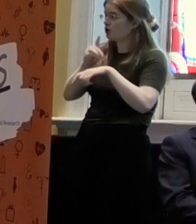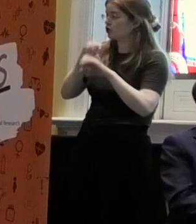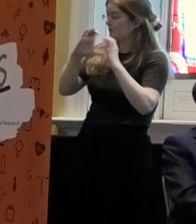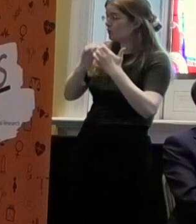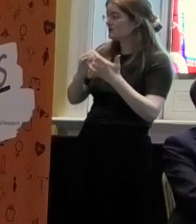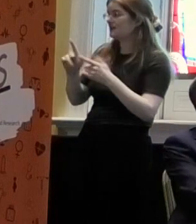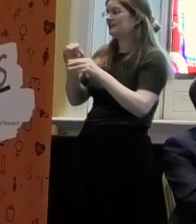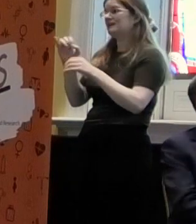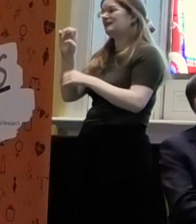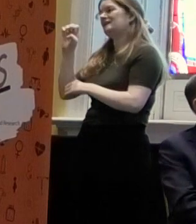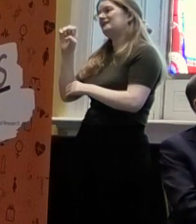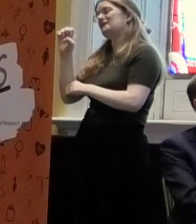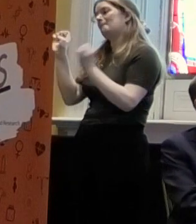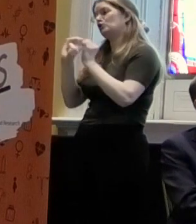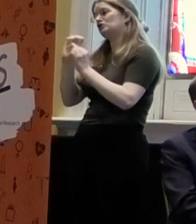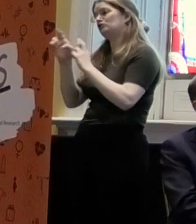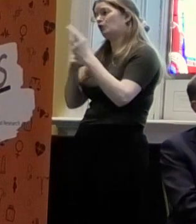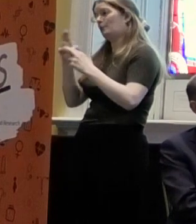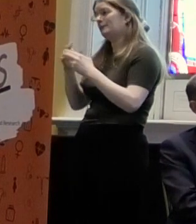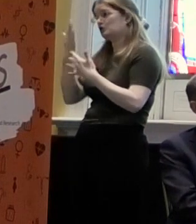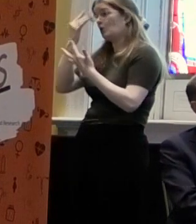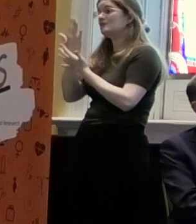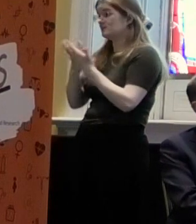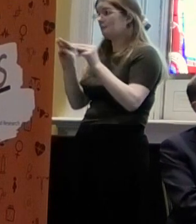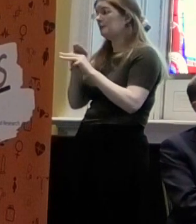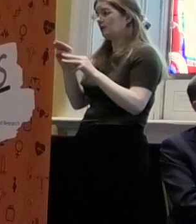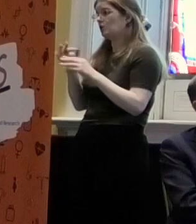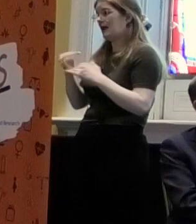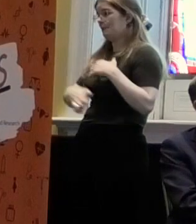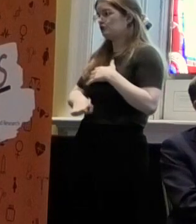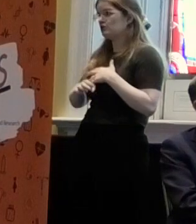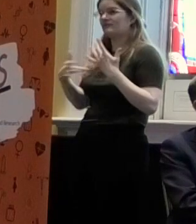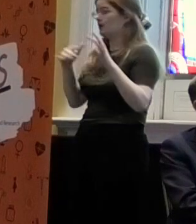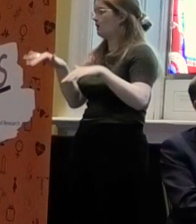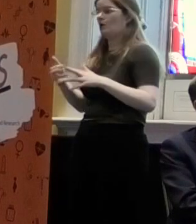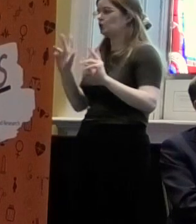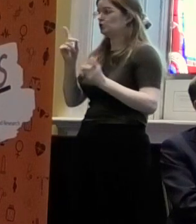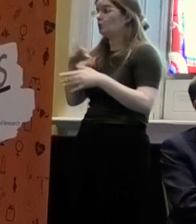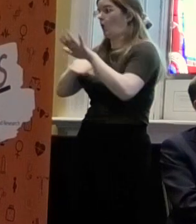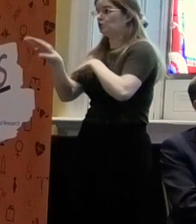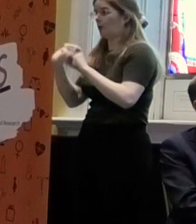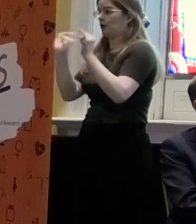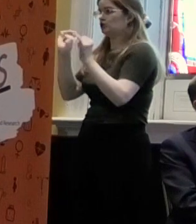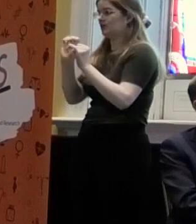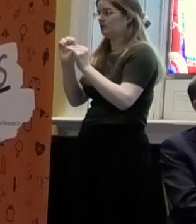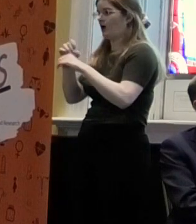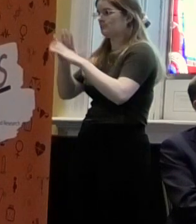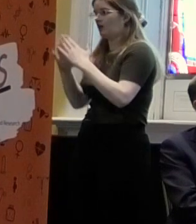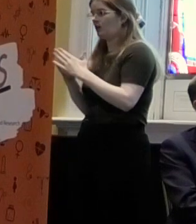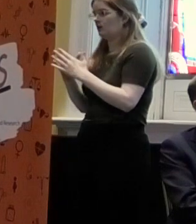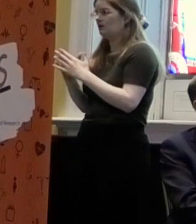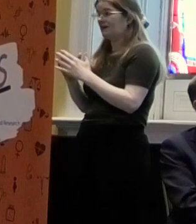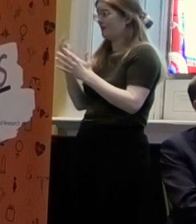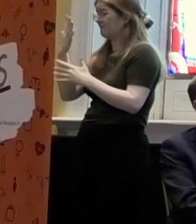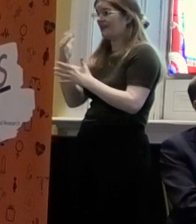in the emergency room, there's evidence that people with endometriosis have visited emergency rooms, you know, 5 or 6 times before they get a diagnosis. And this